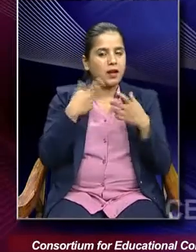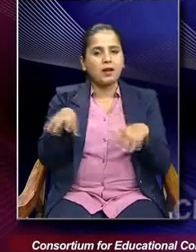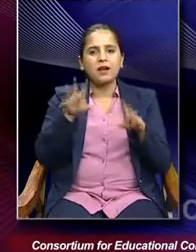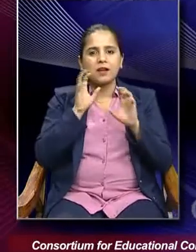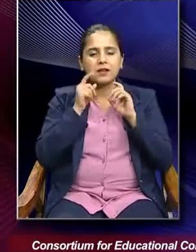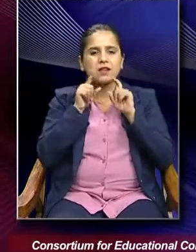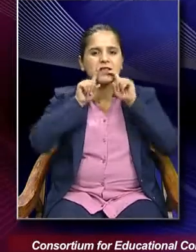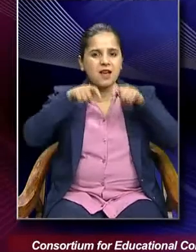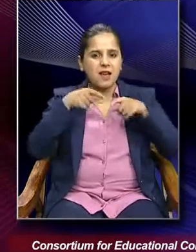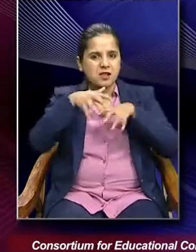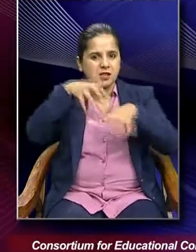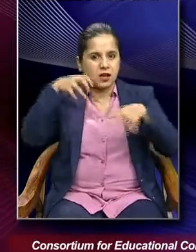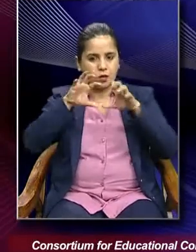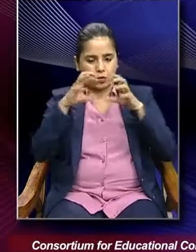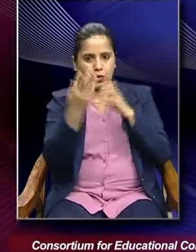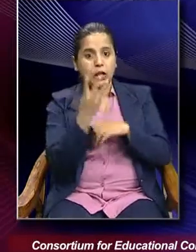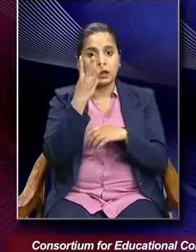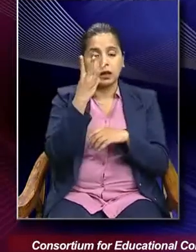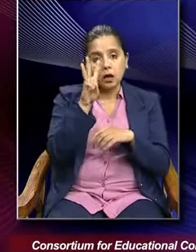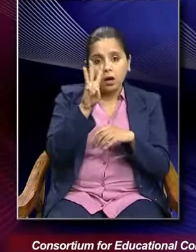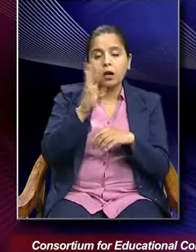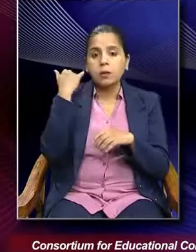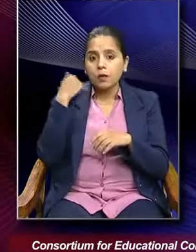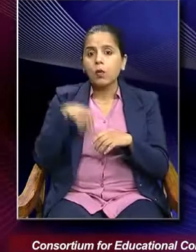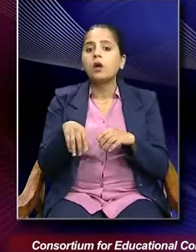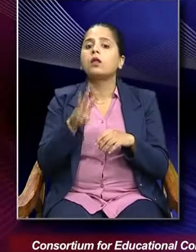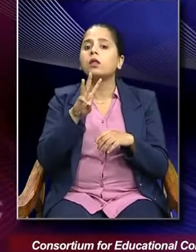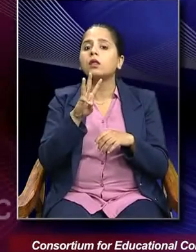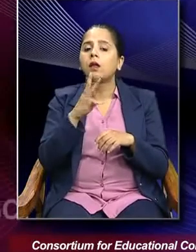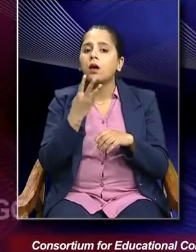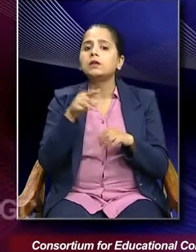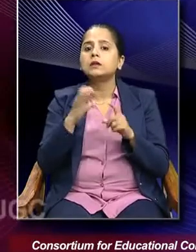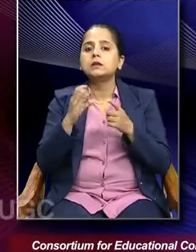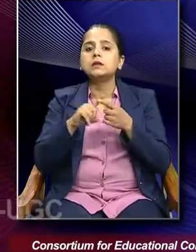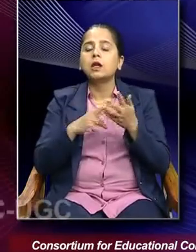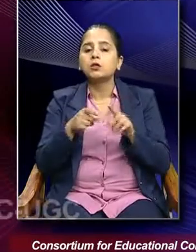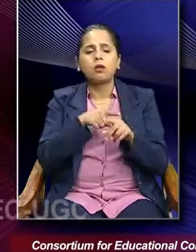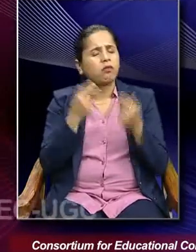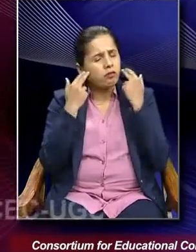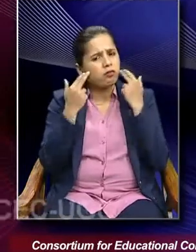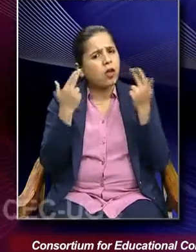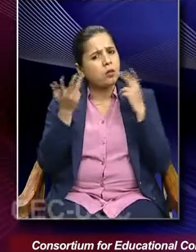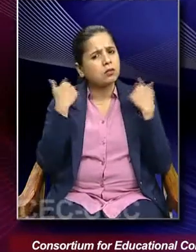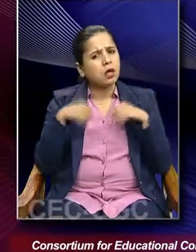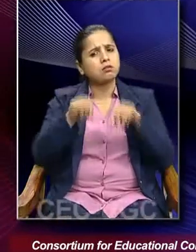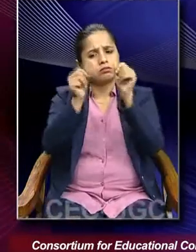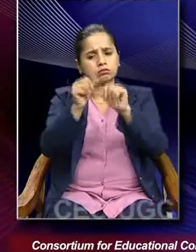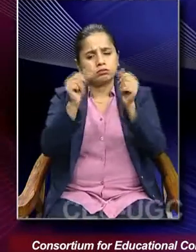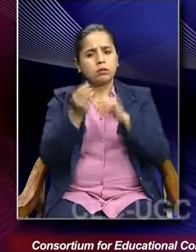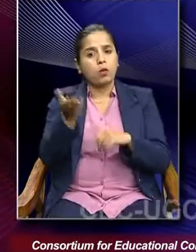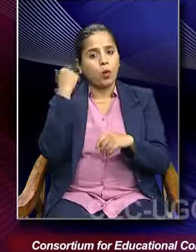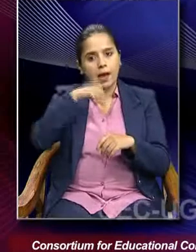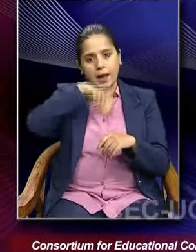around 3rd century BCE. These were some of the famous sculptures from early